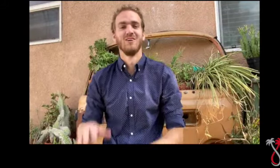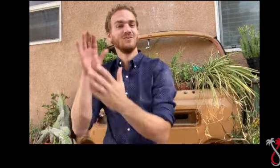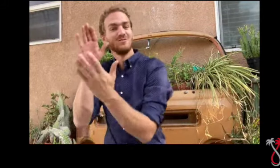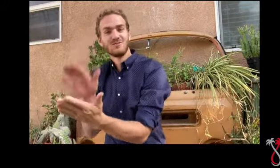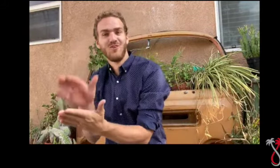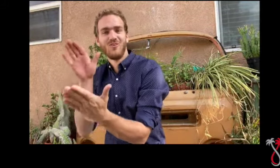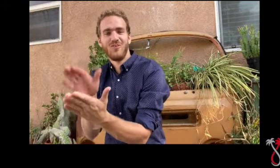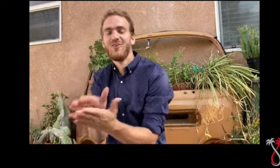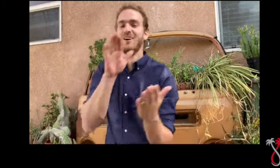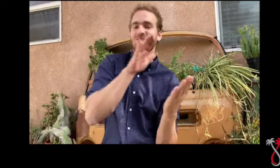School, school,